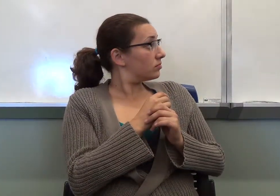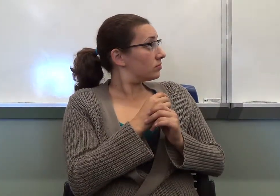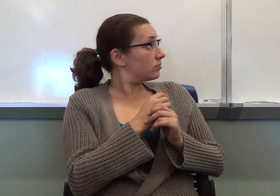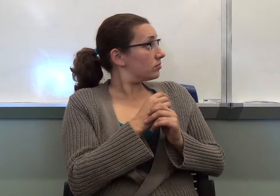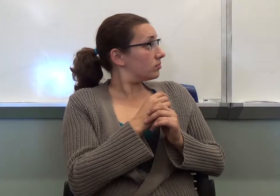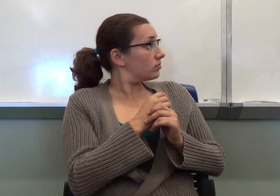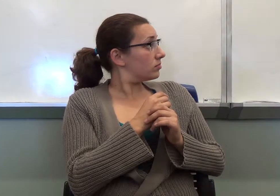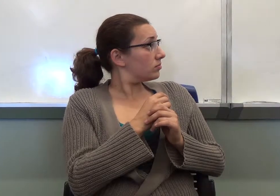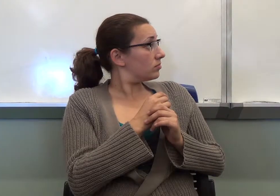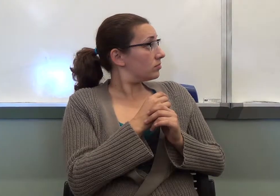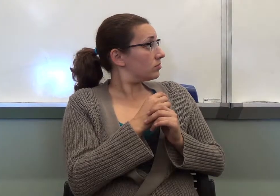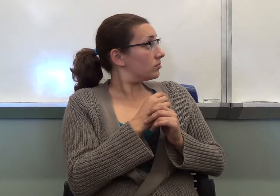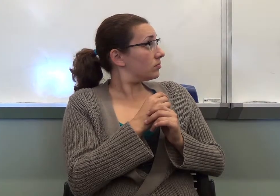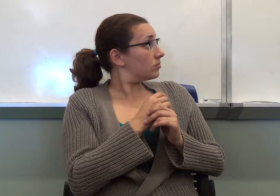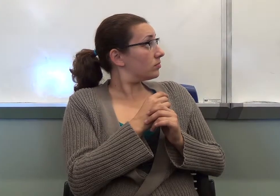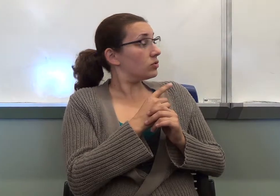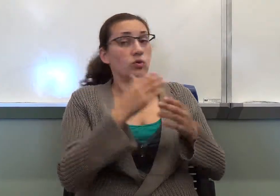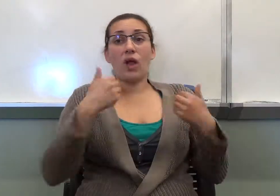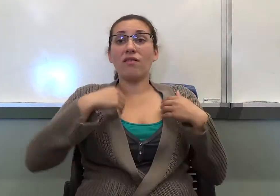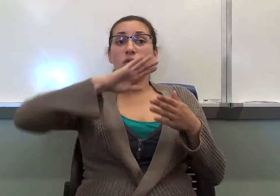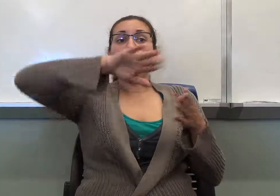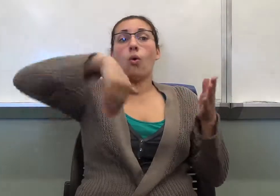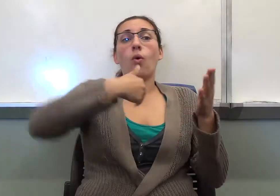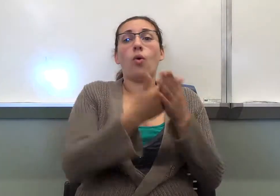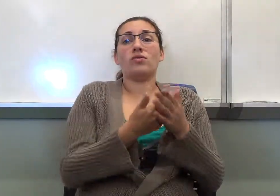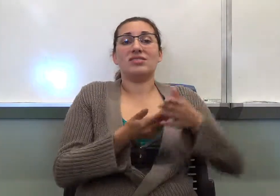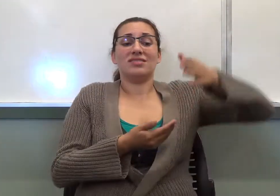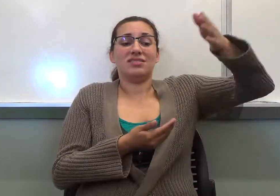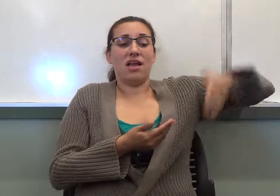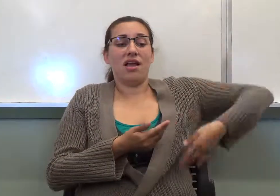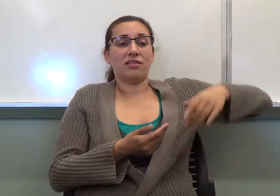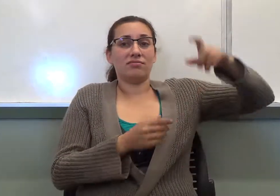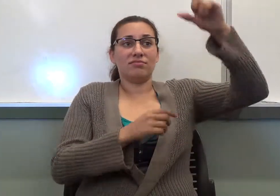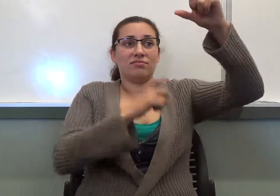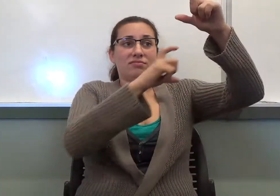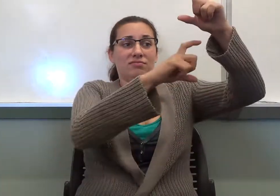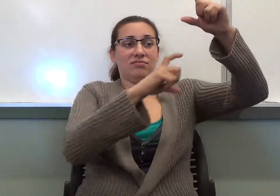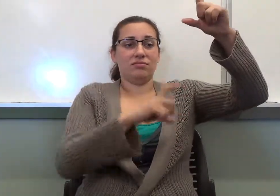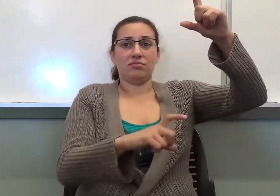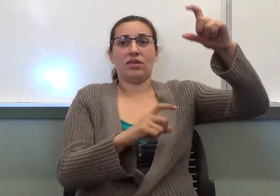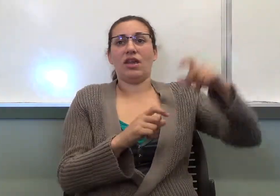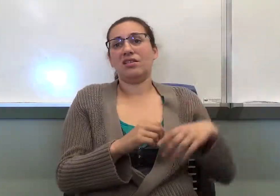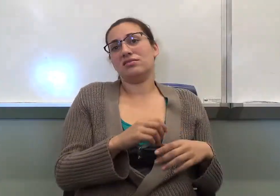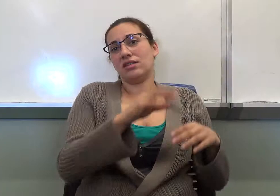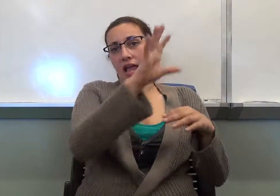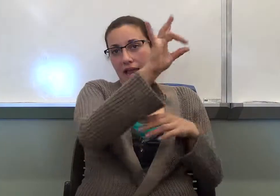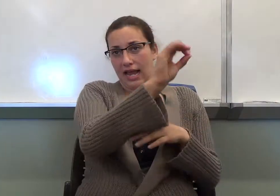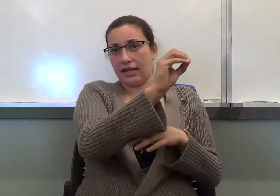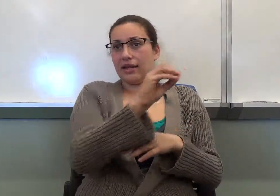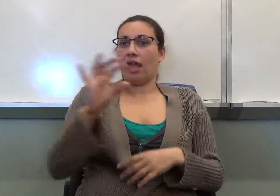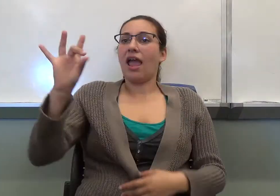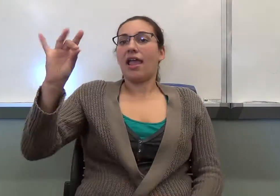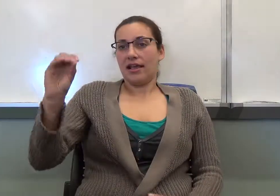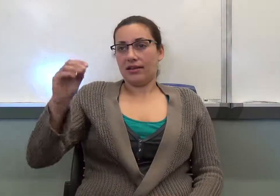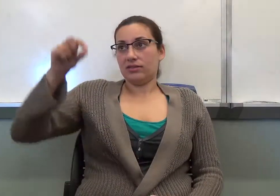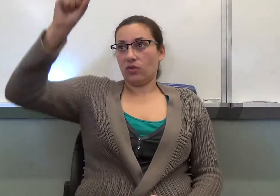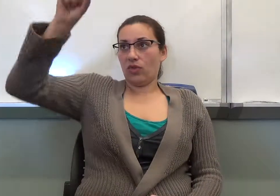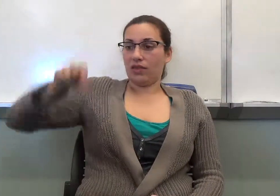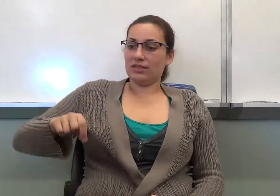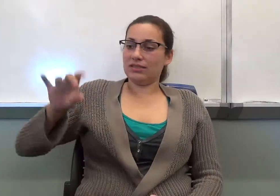So you've got this entire side as being 80. So that's this plus this plus this. Let me put a tick mark on